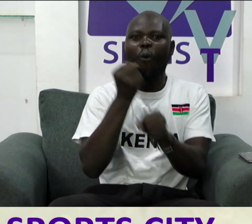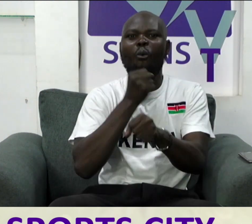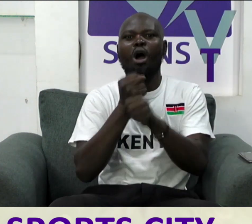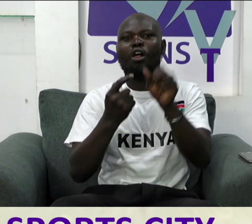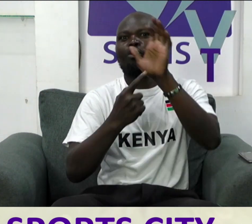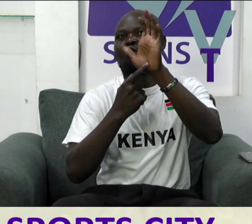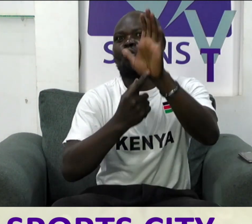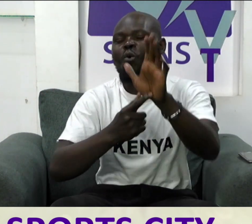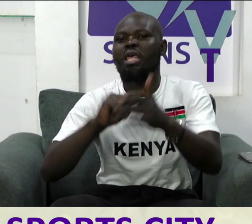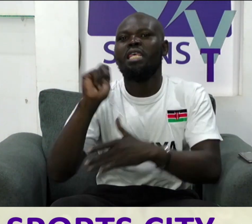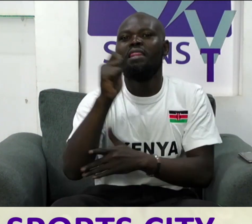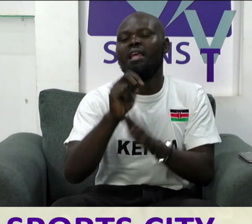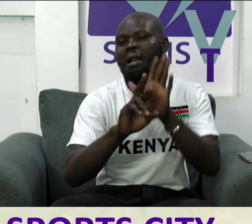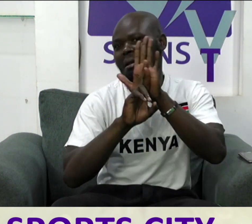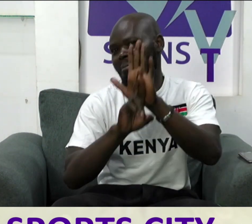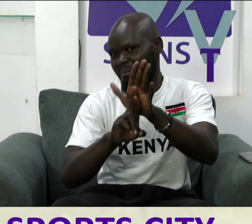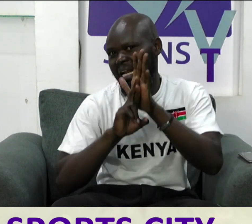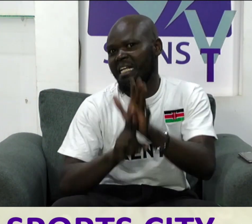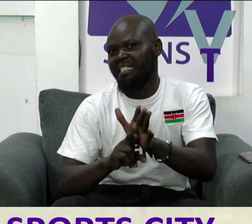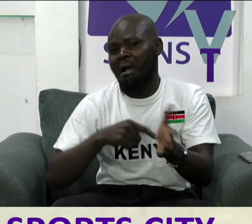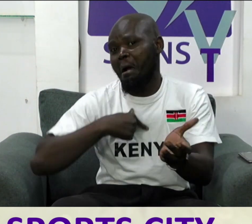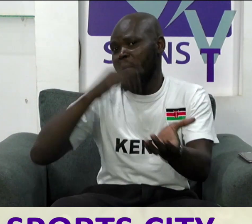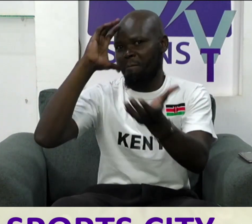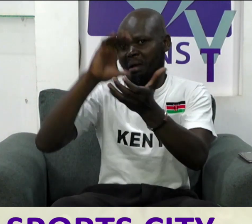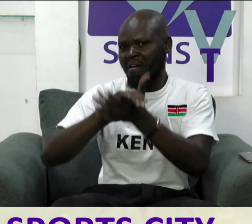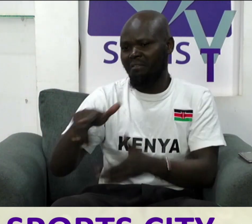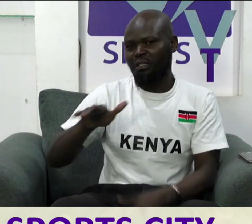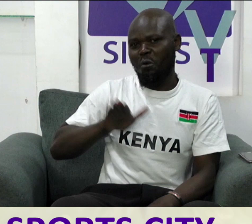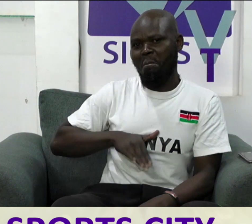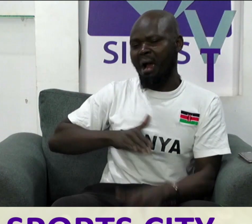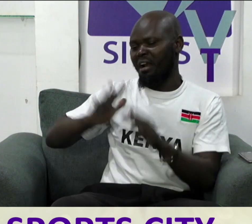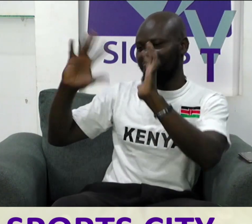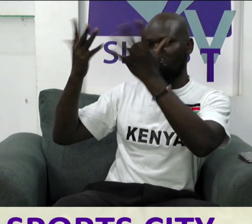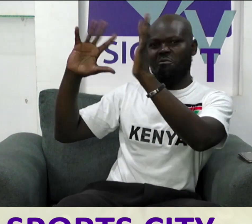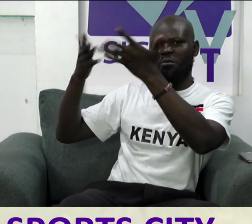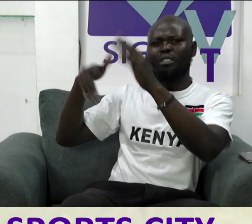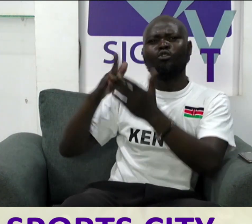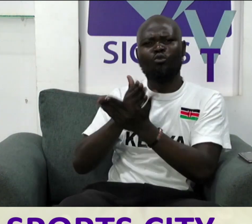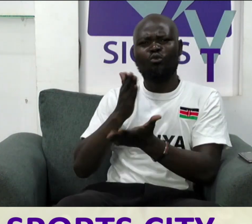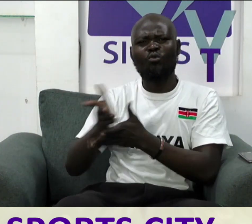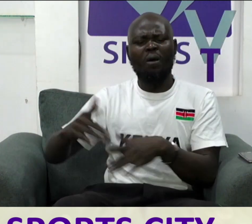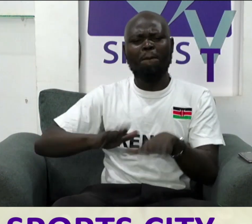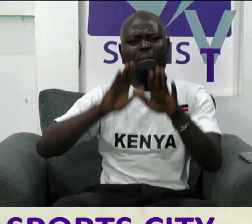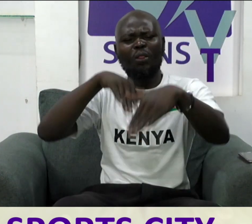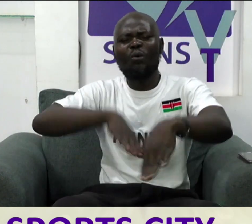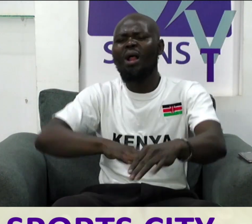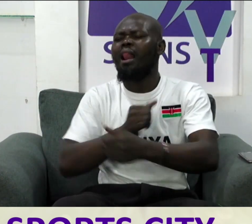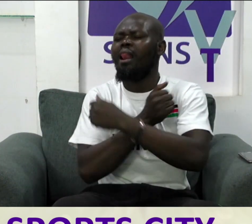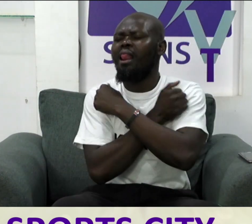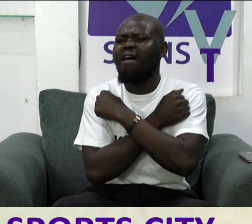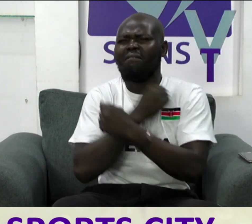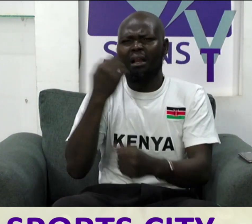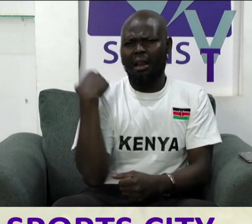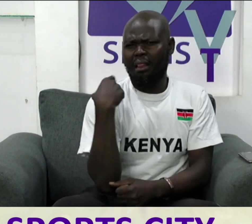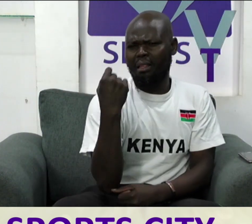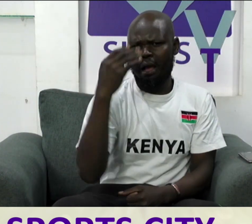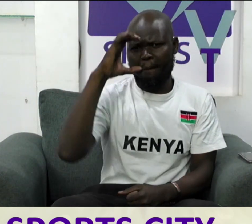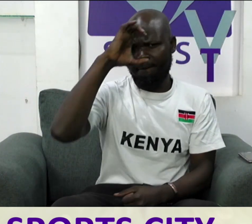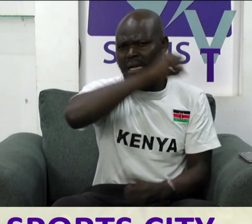because in Kenya we are very much empowered when it comes to marathon and athletics. And all the best and